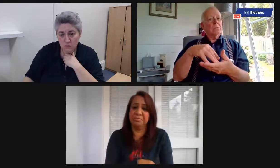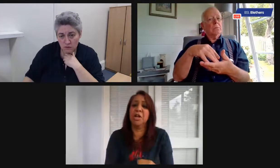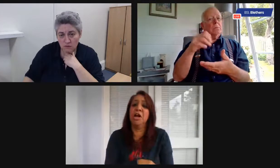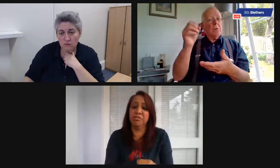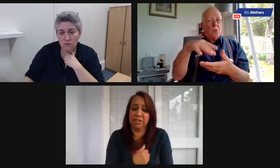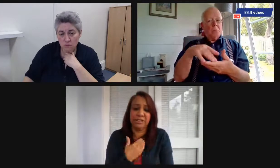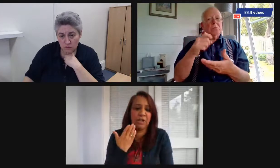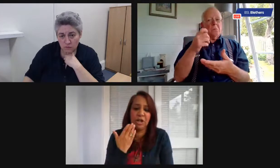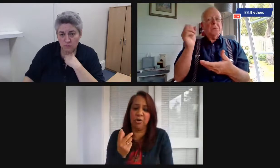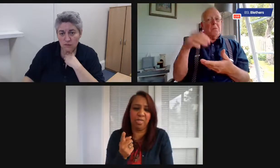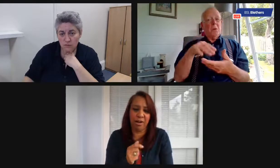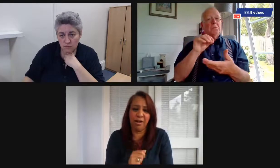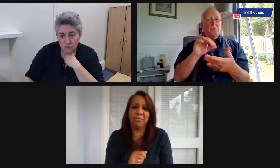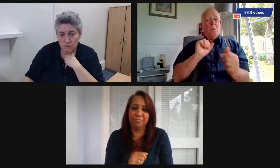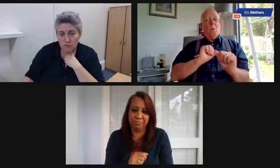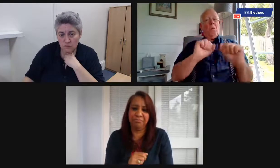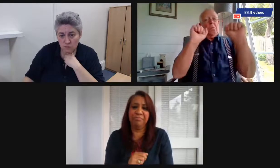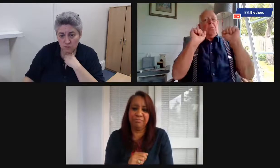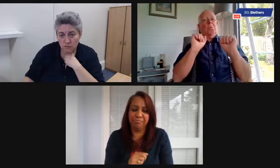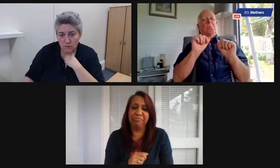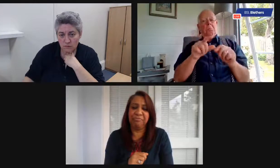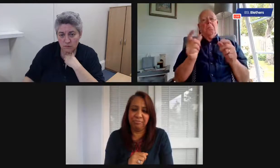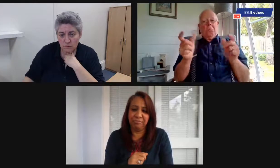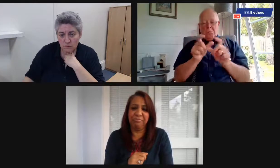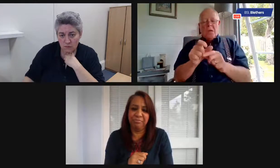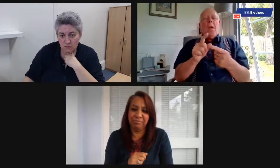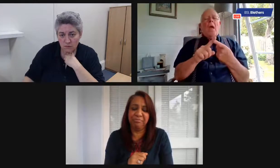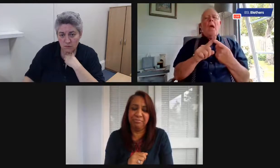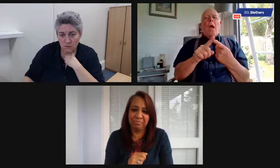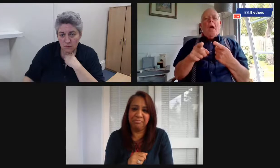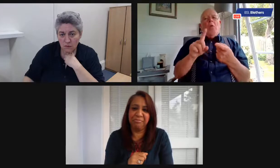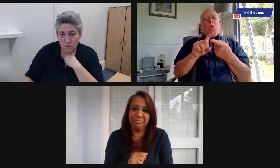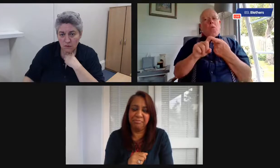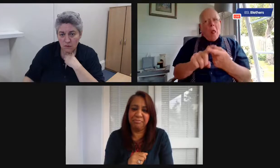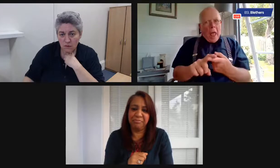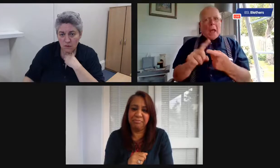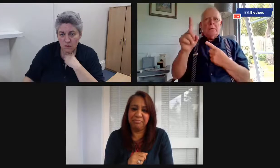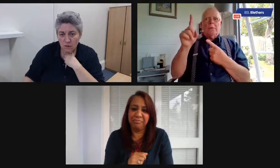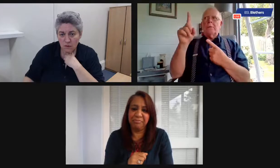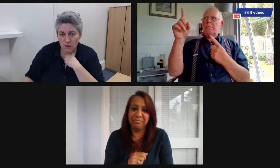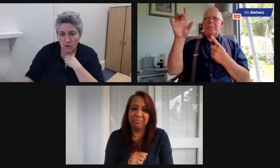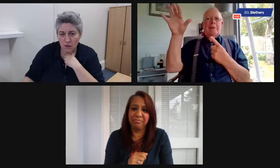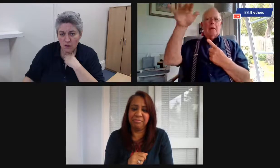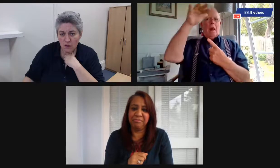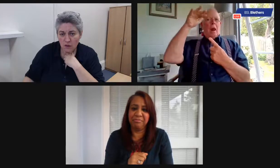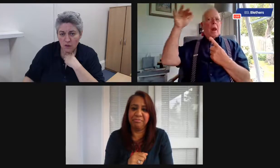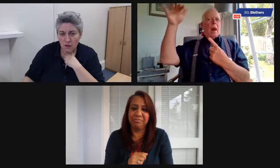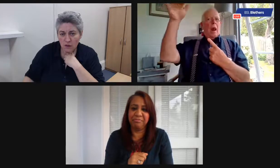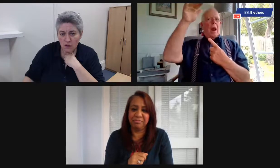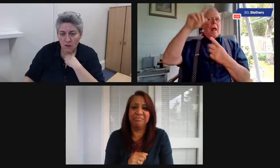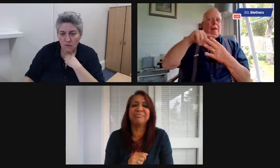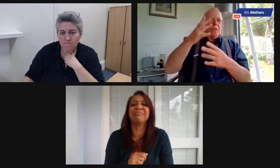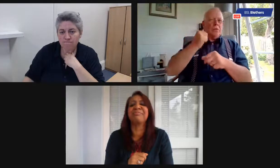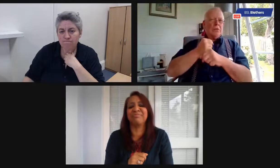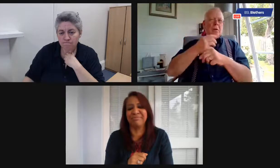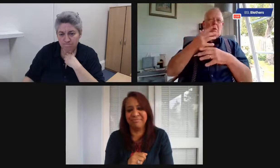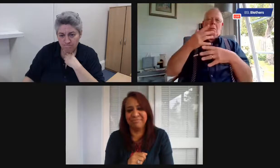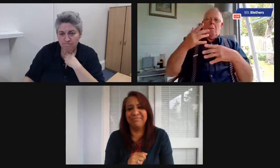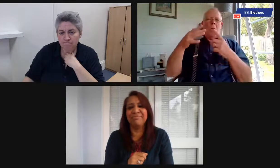thing. okay. So you'll need to download that onto your phone, and it will do the same thing. It does rely on